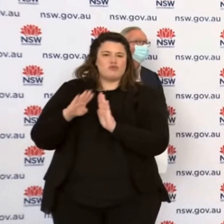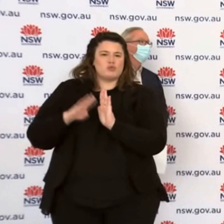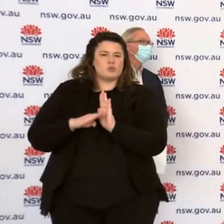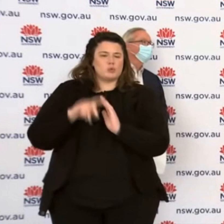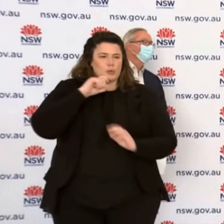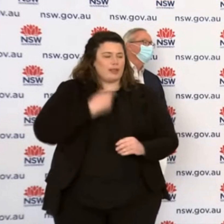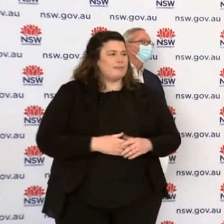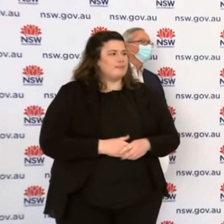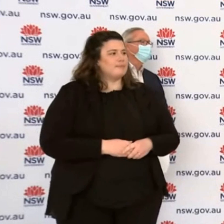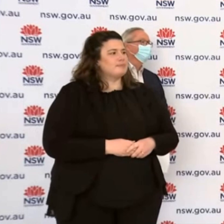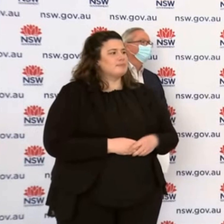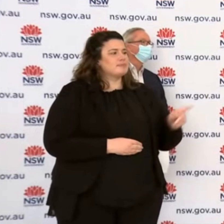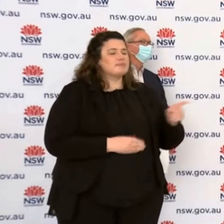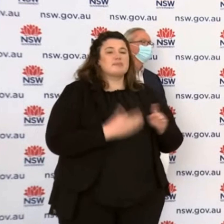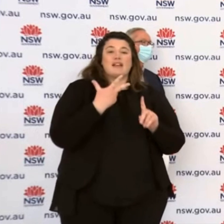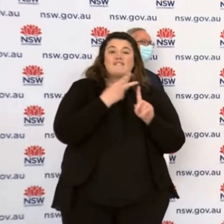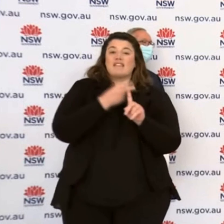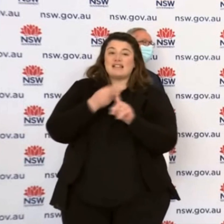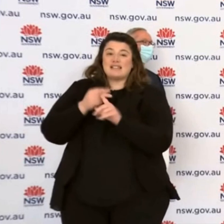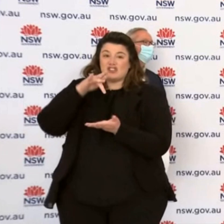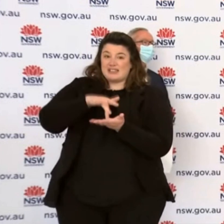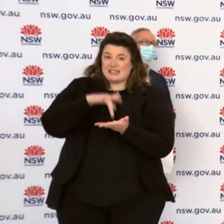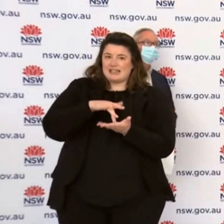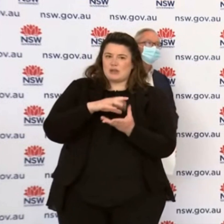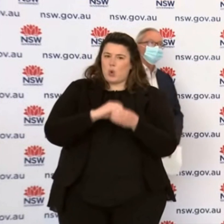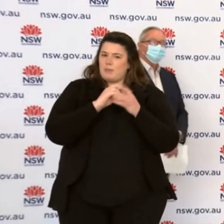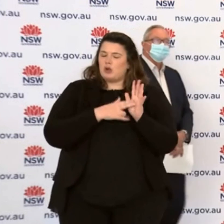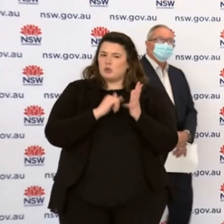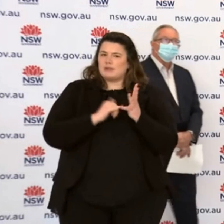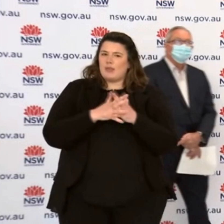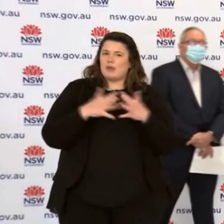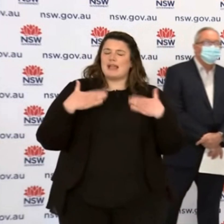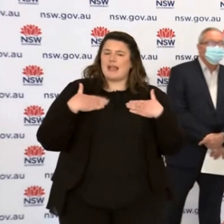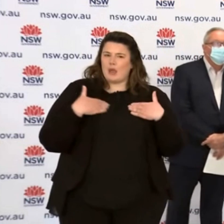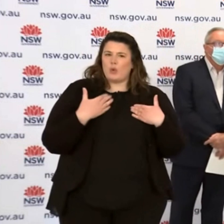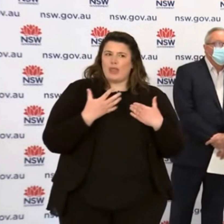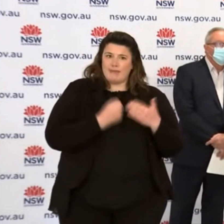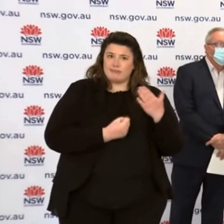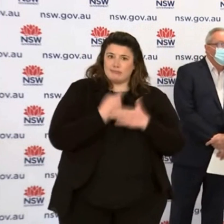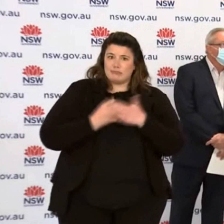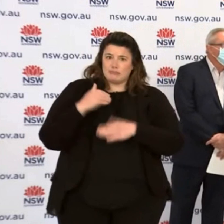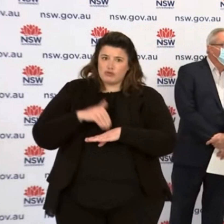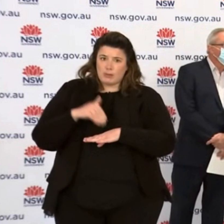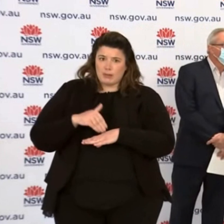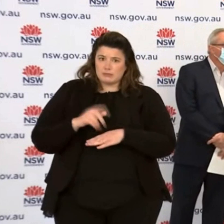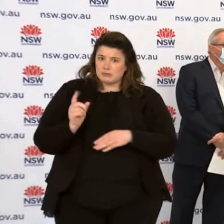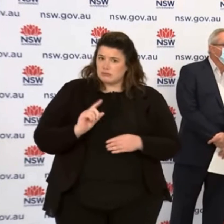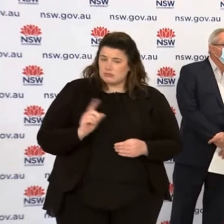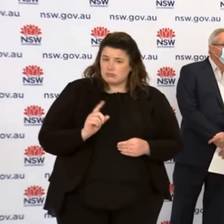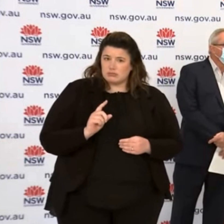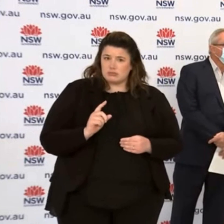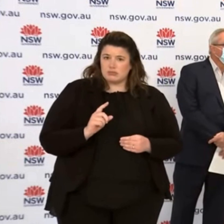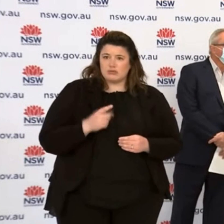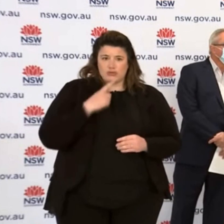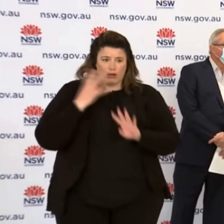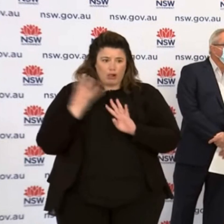clinics, we heard earlier this week there were some glitches with the New South Wales health system. Can you confirm, have they been fixed ahead of trying to get 5,000 people to book at the